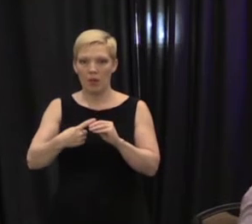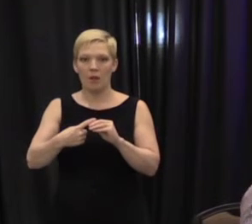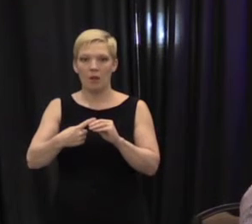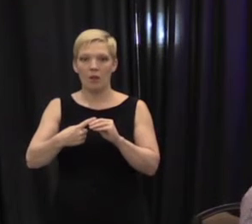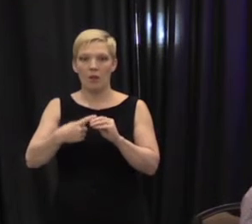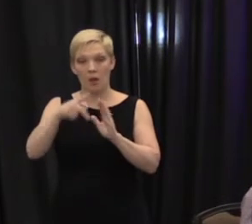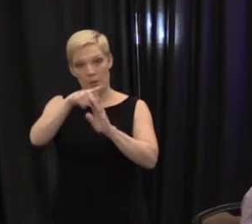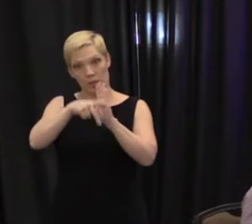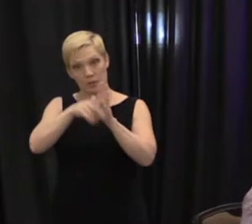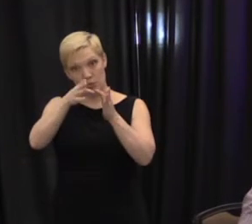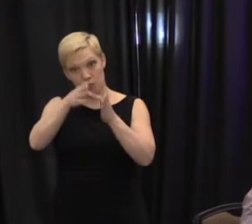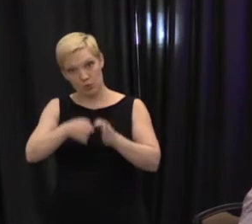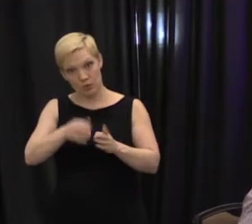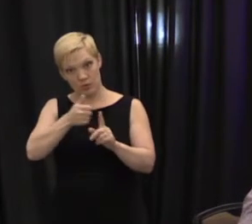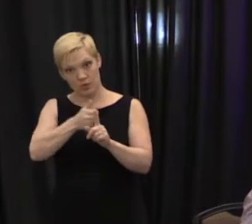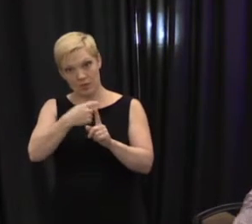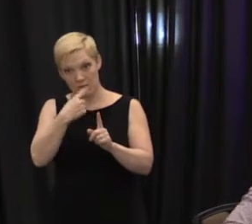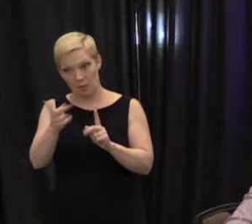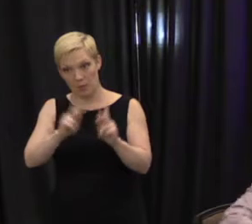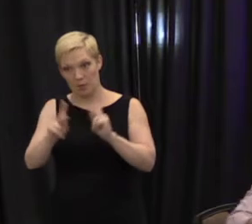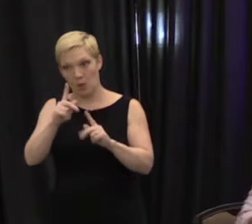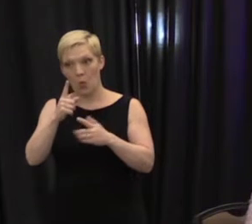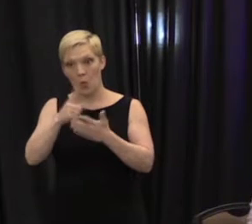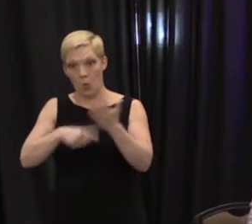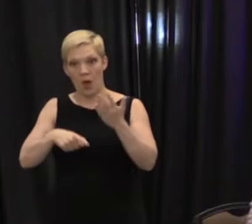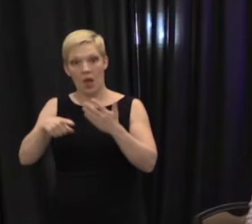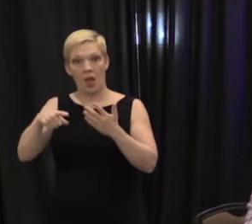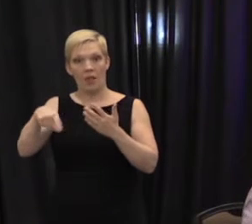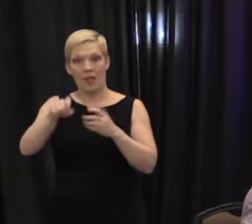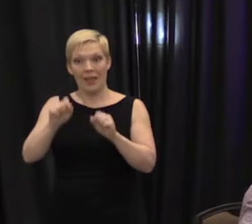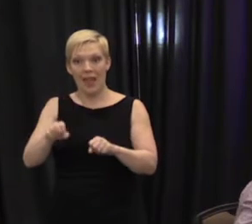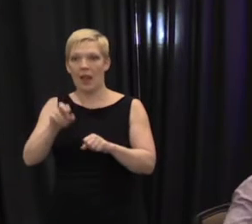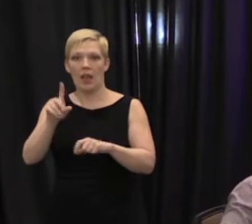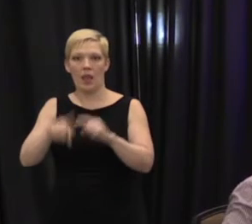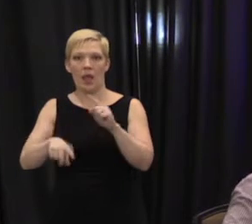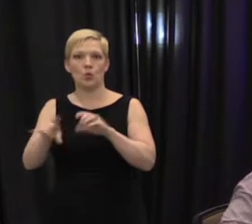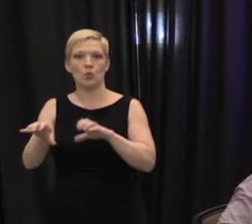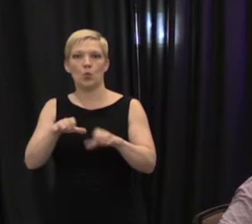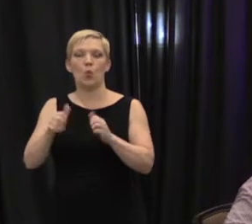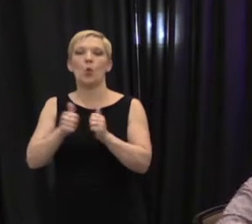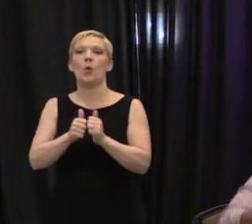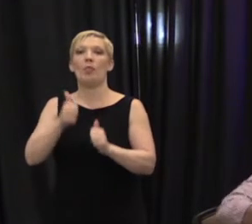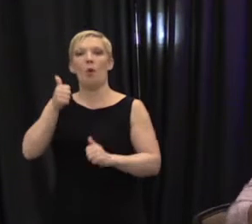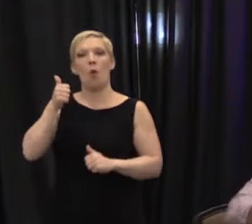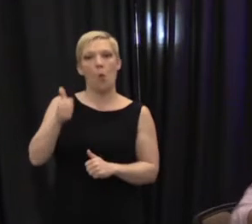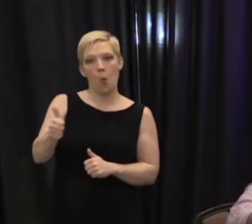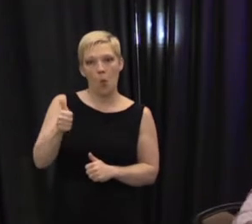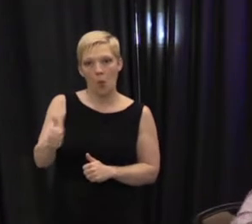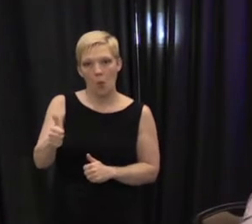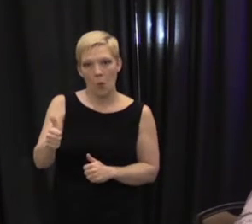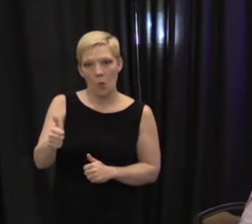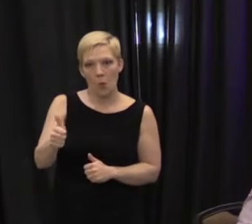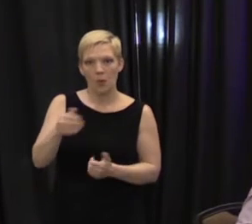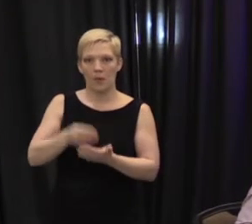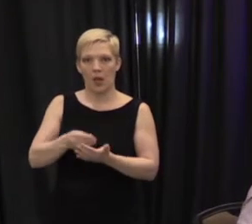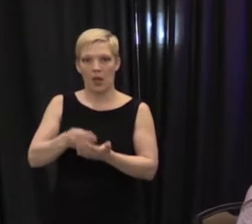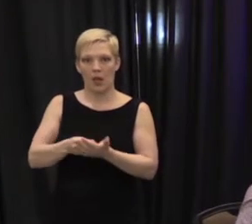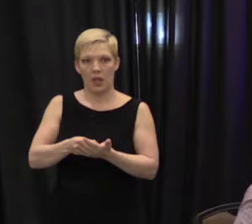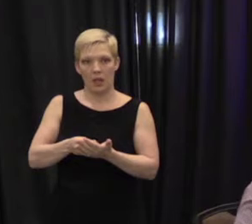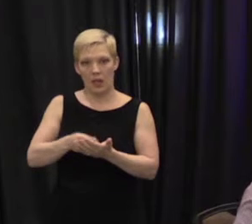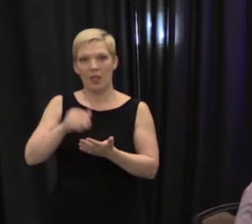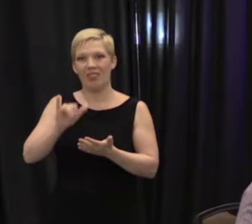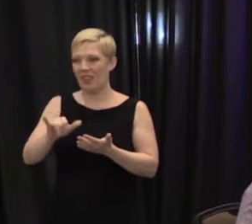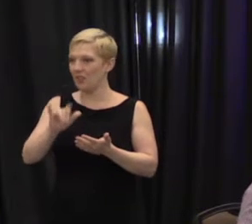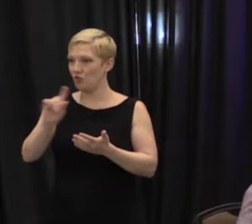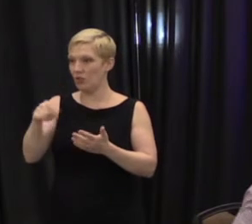a policy person is telling people what they can do with their own money, not our money, their own non-U.S. money, just